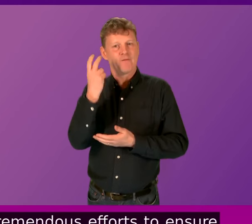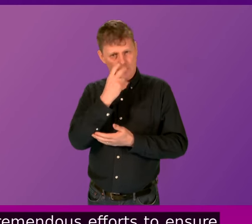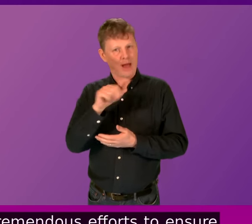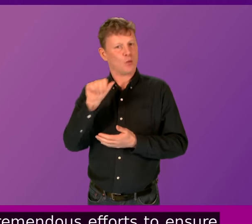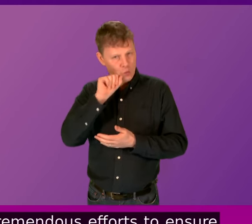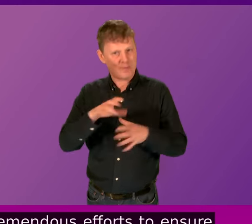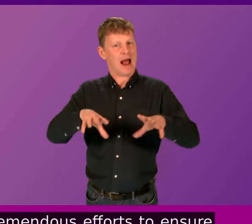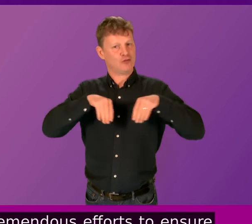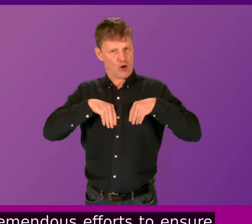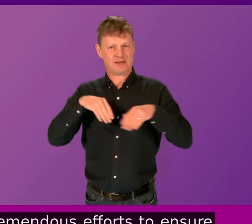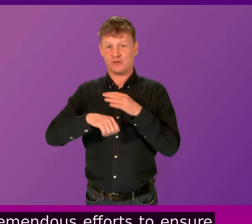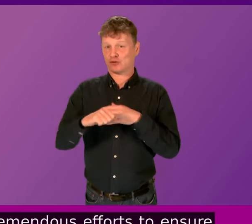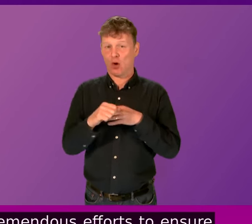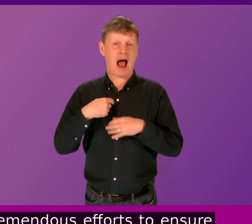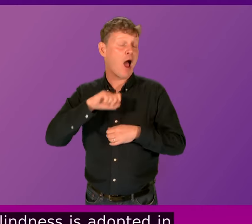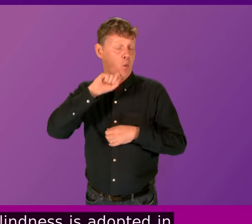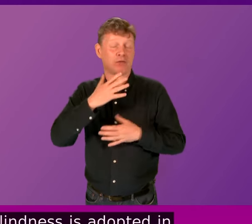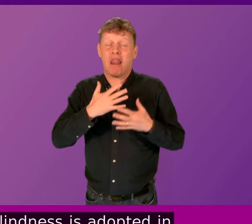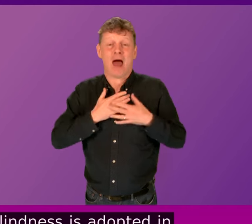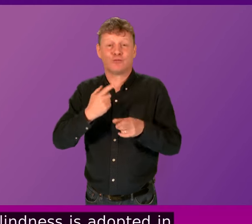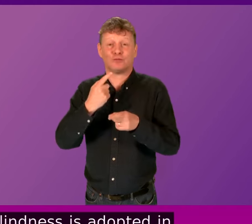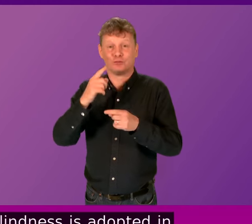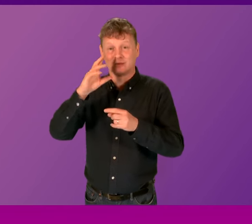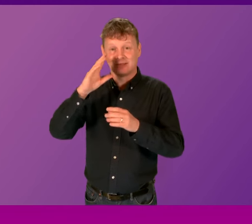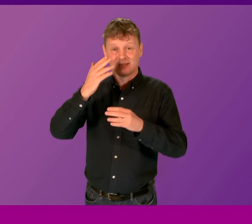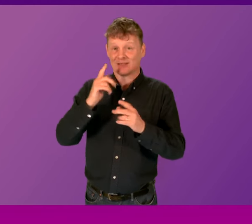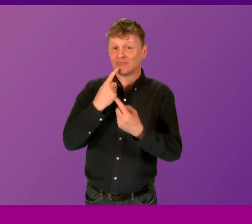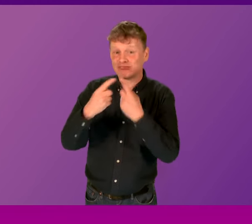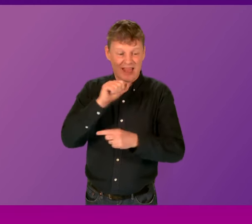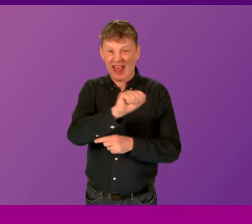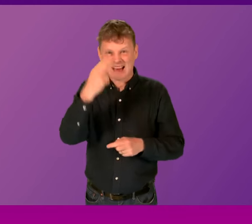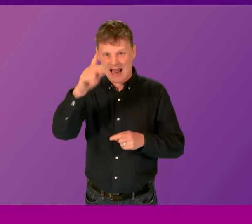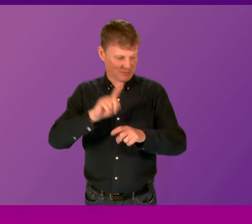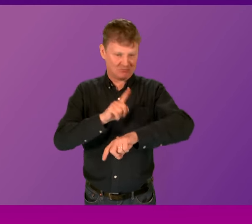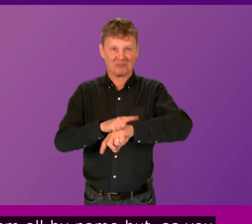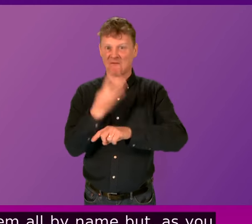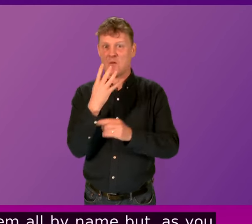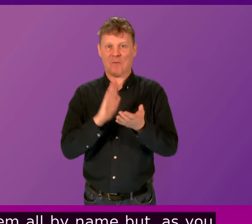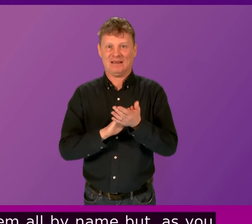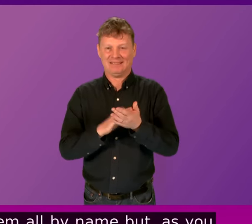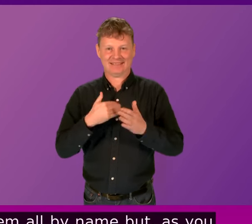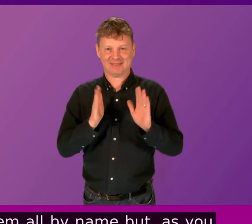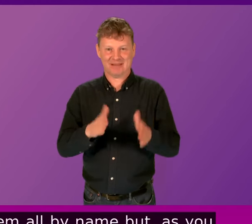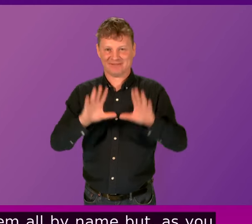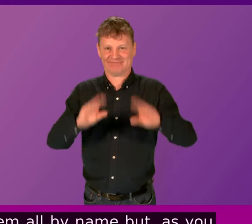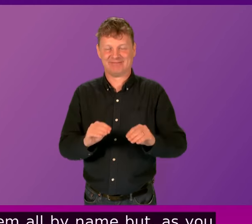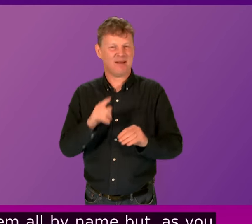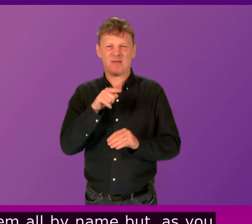Scotland. I would love to mention them all by name, but as you say, I've only got about 4 minutes, but they did a fantastic